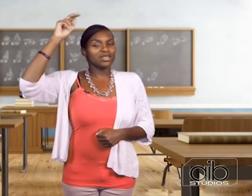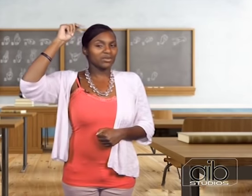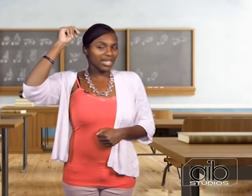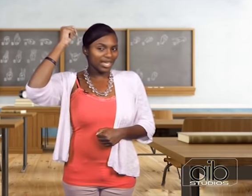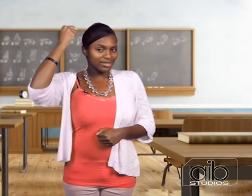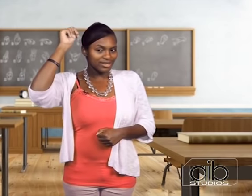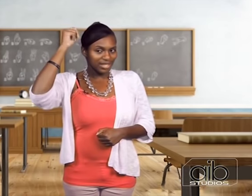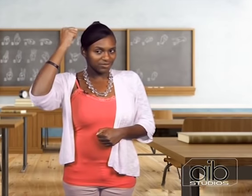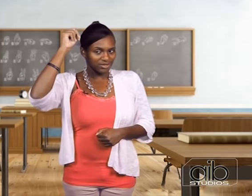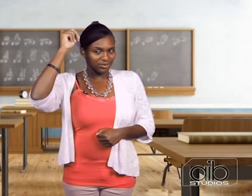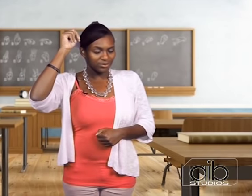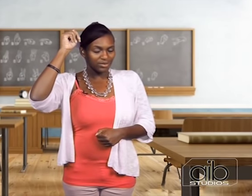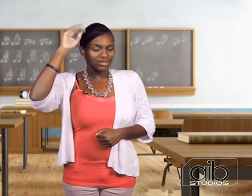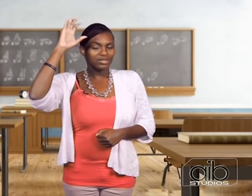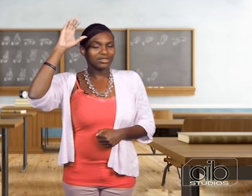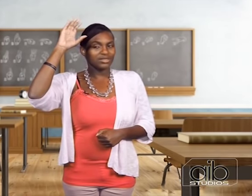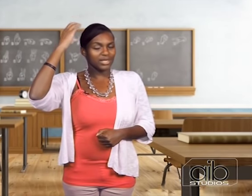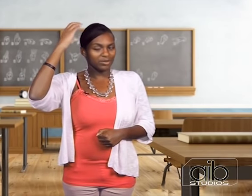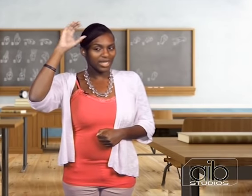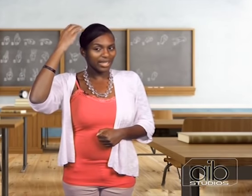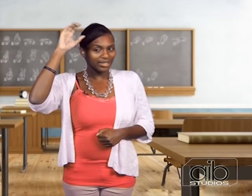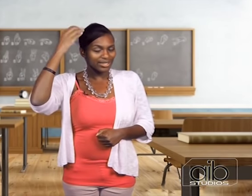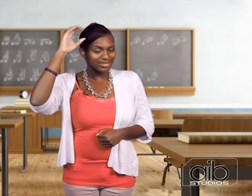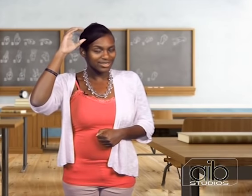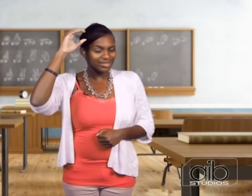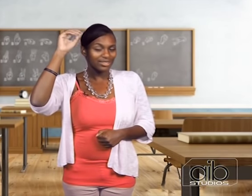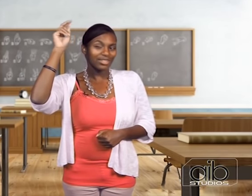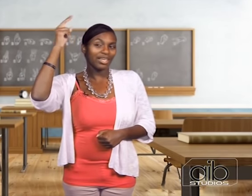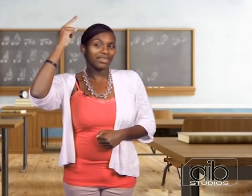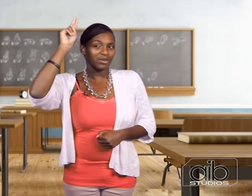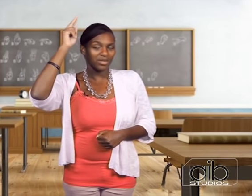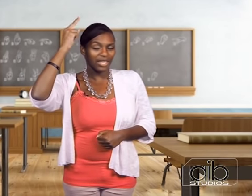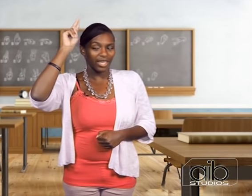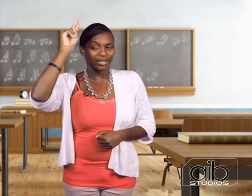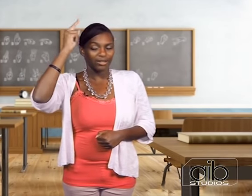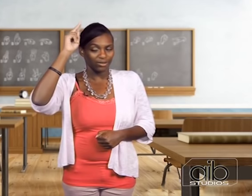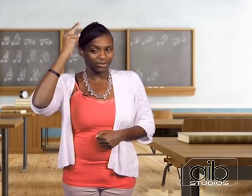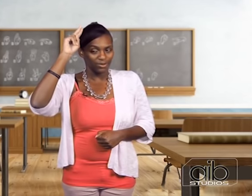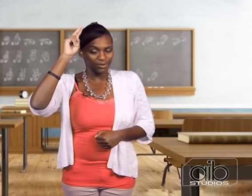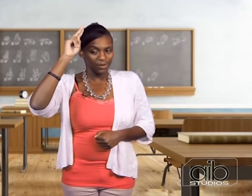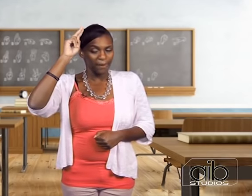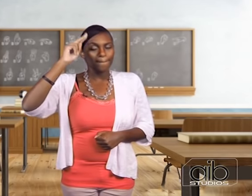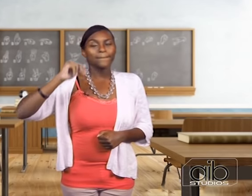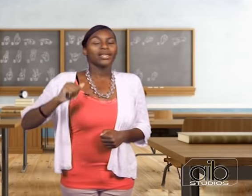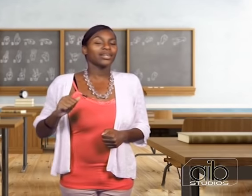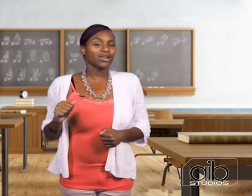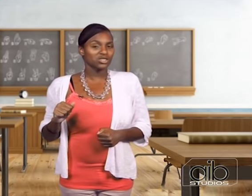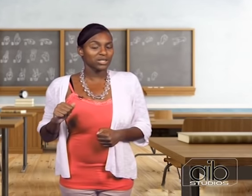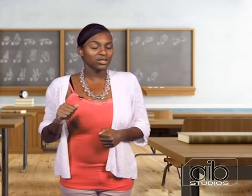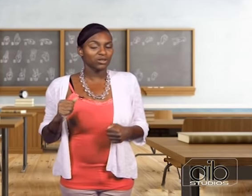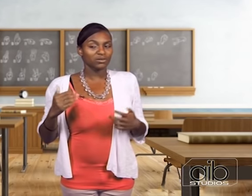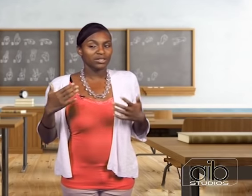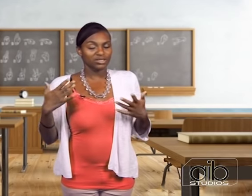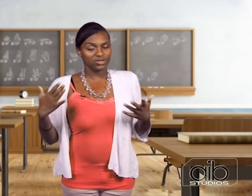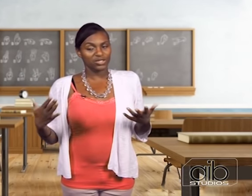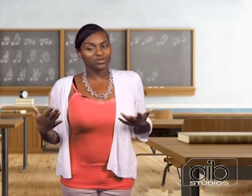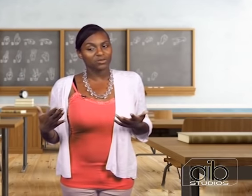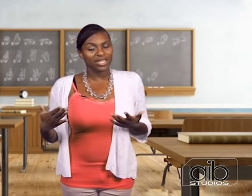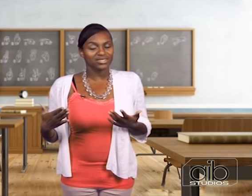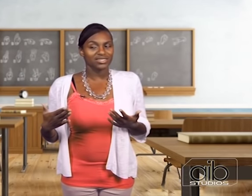we had nephew. Then we had cousin. And then we had uncle. And also we learned the 2 different ways of